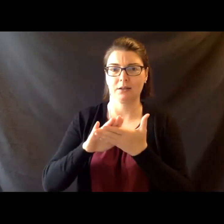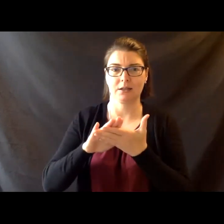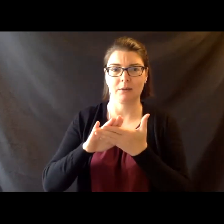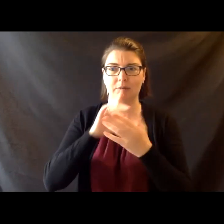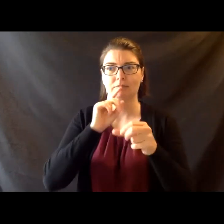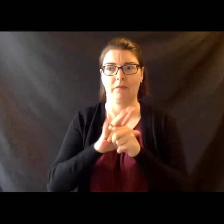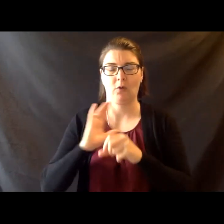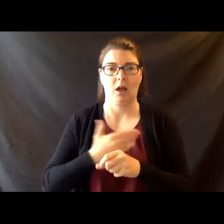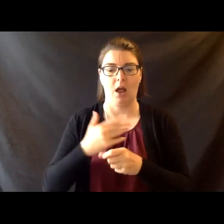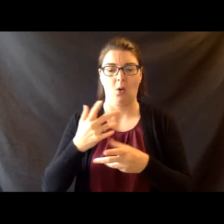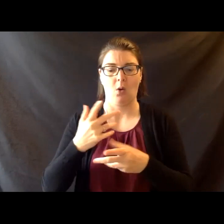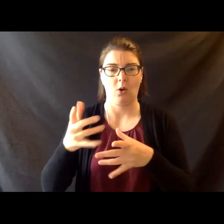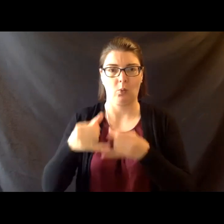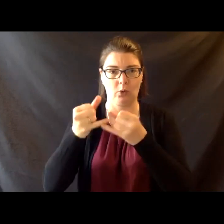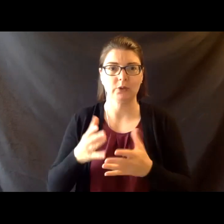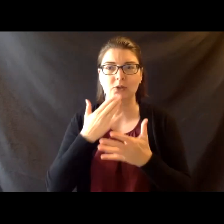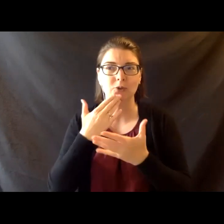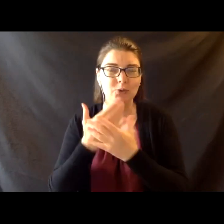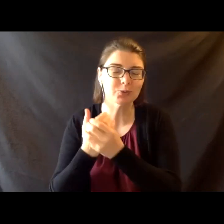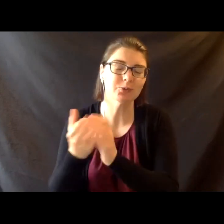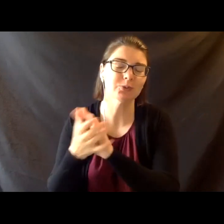community. Congratulations all.